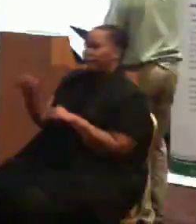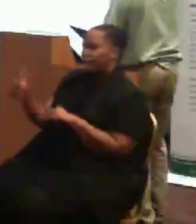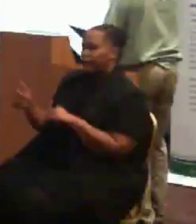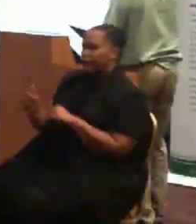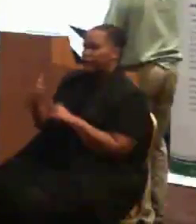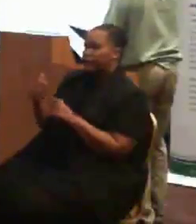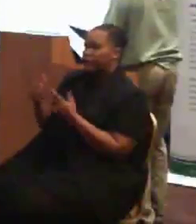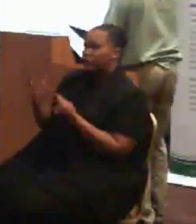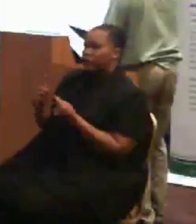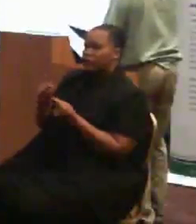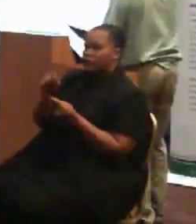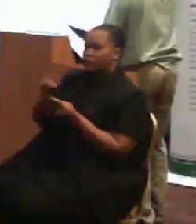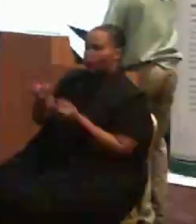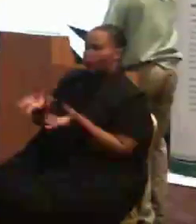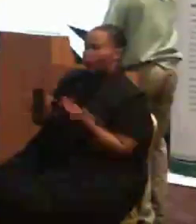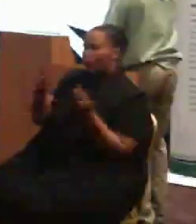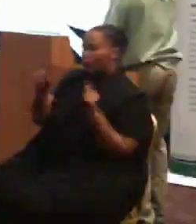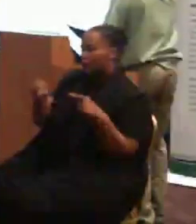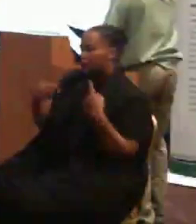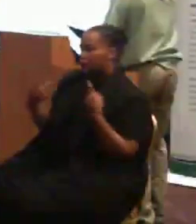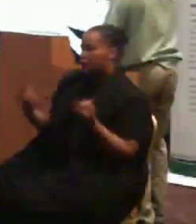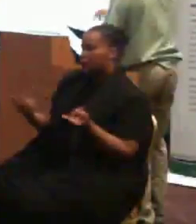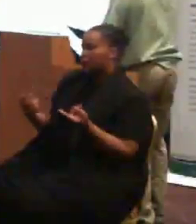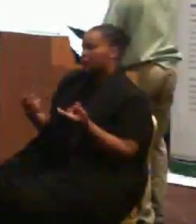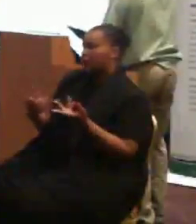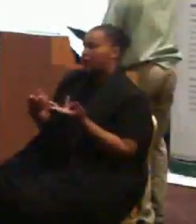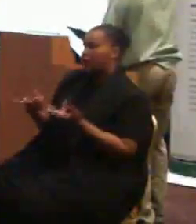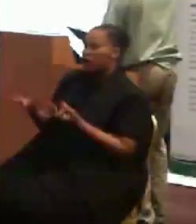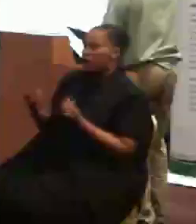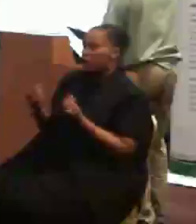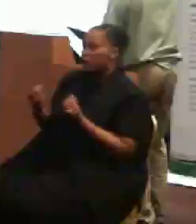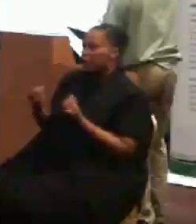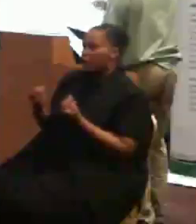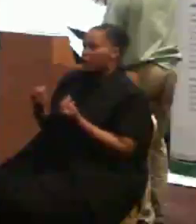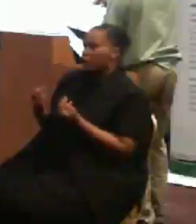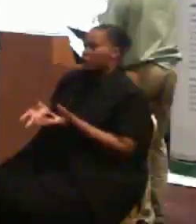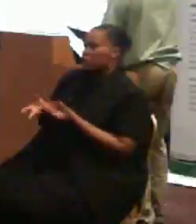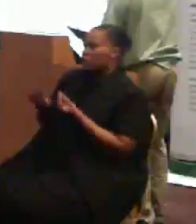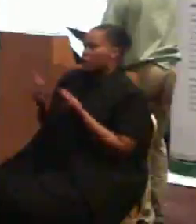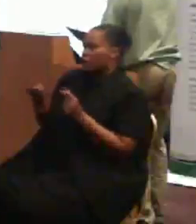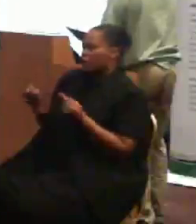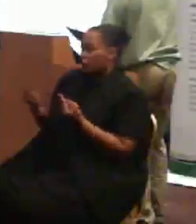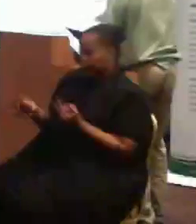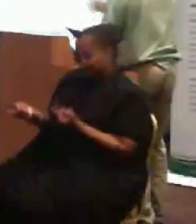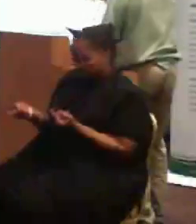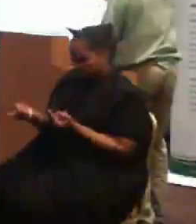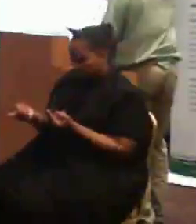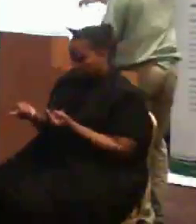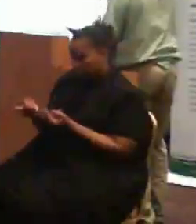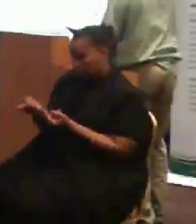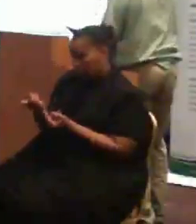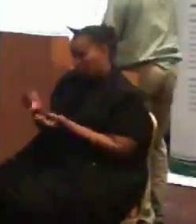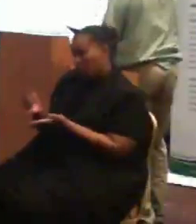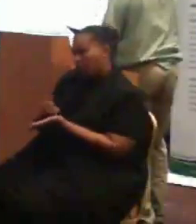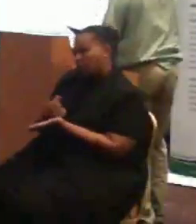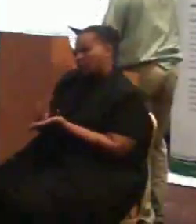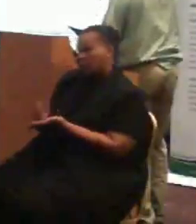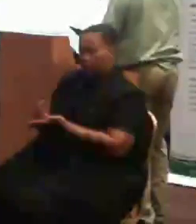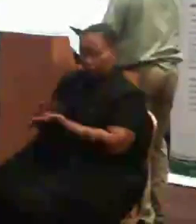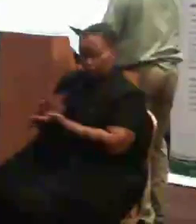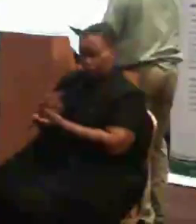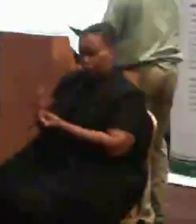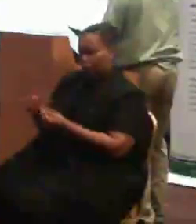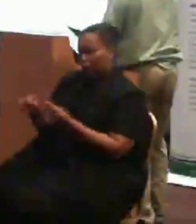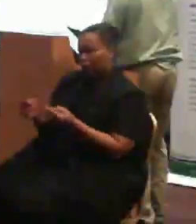these applications or these renewable plants within agriculture registered with you.